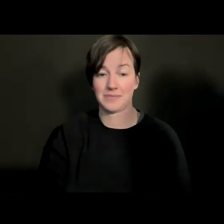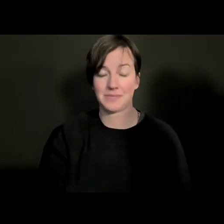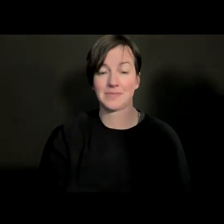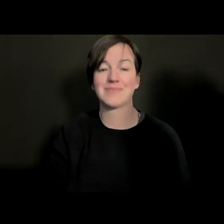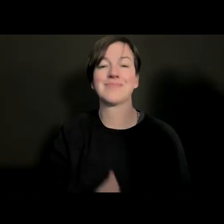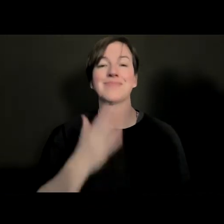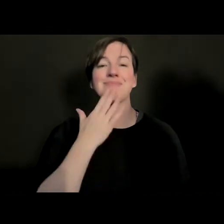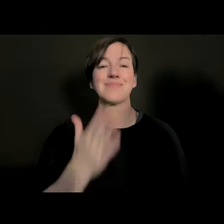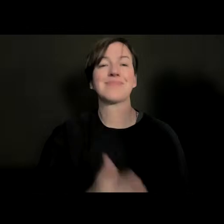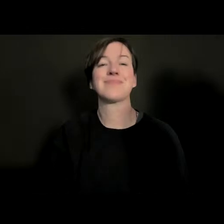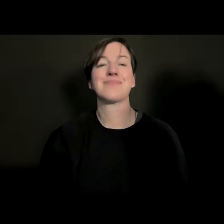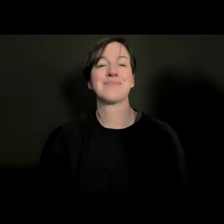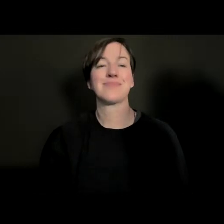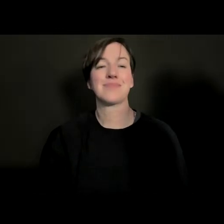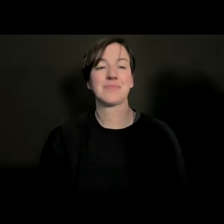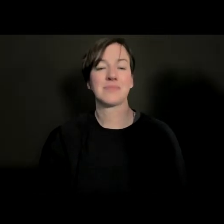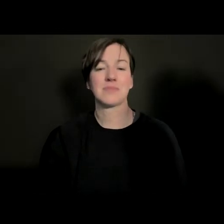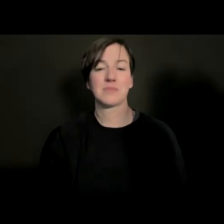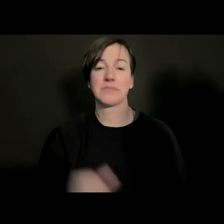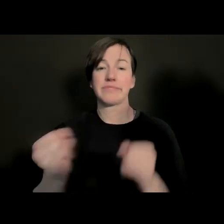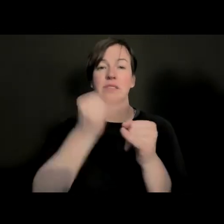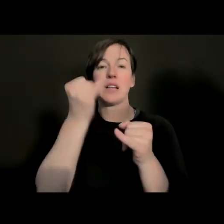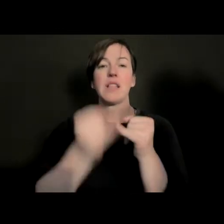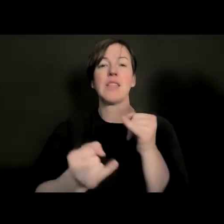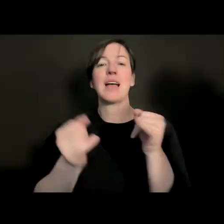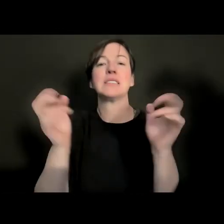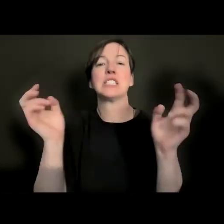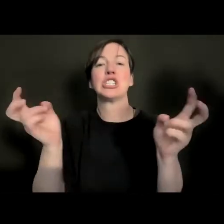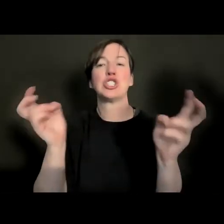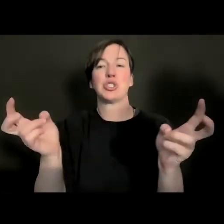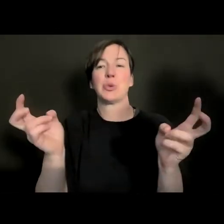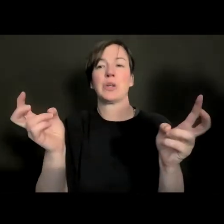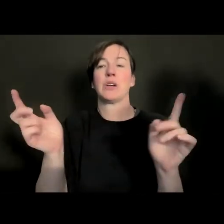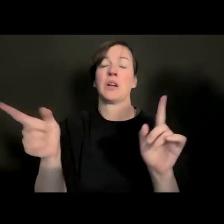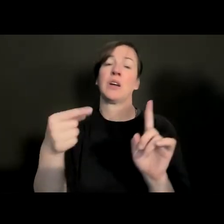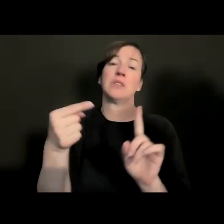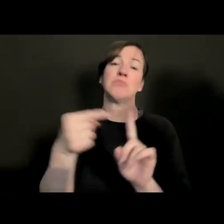you. The last issue is the